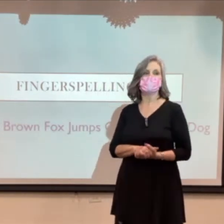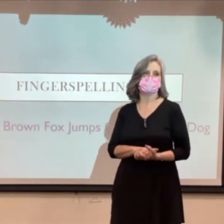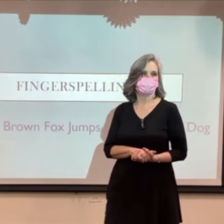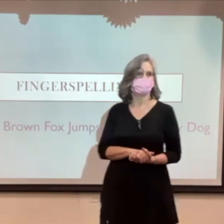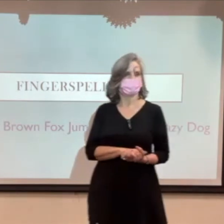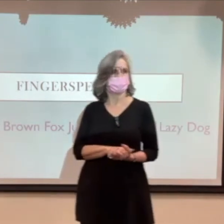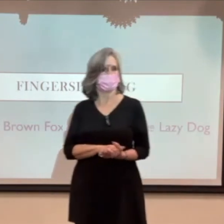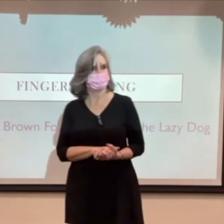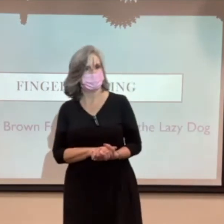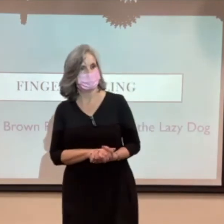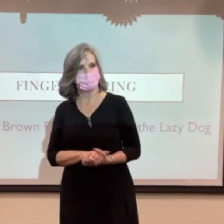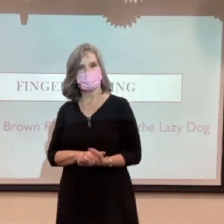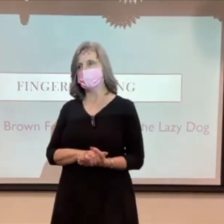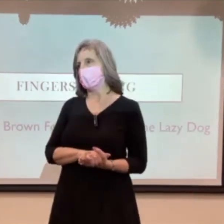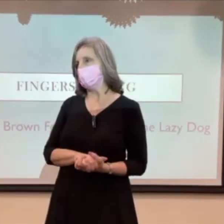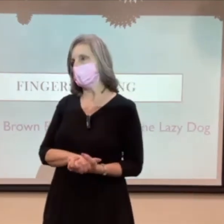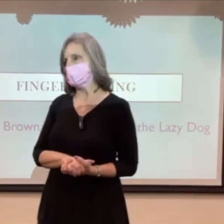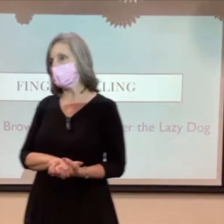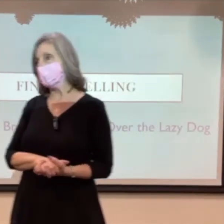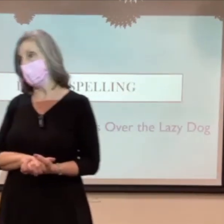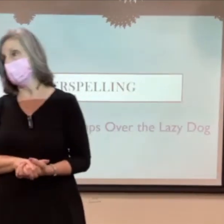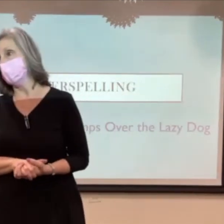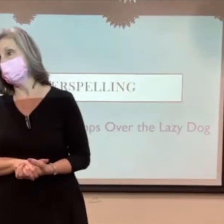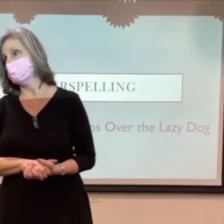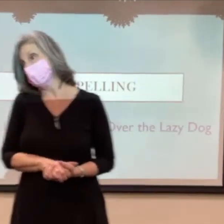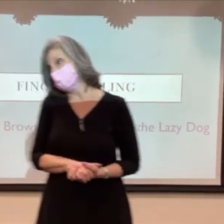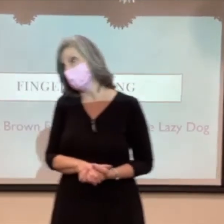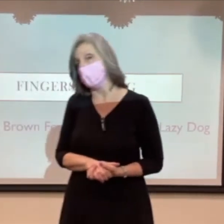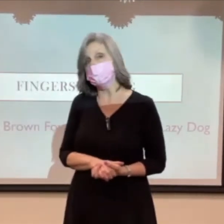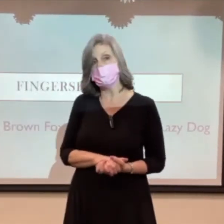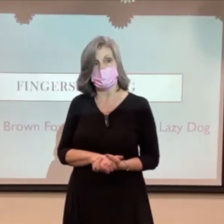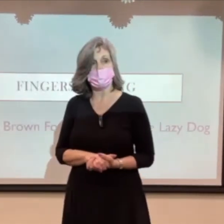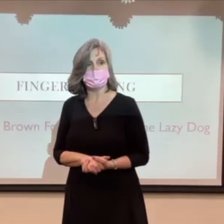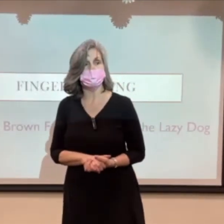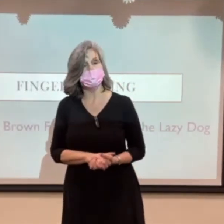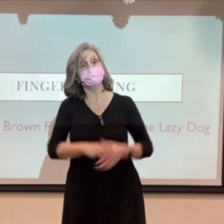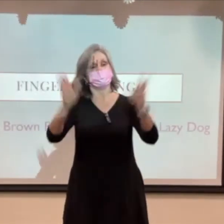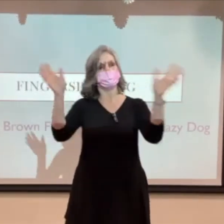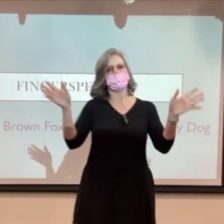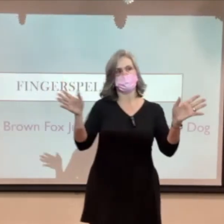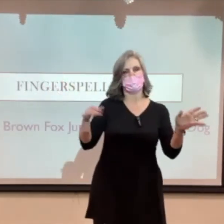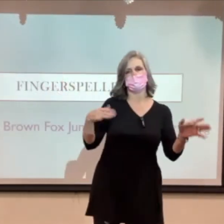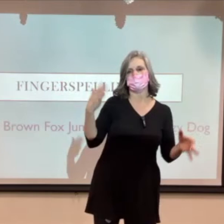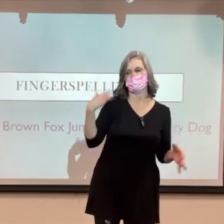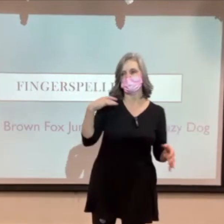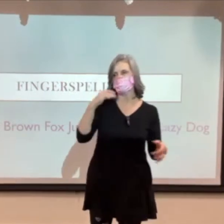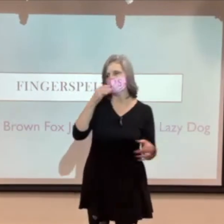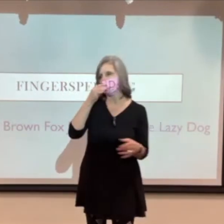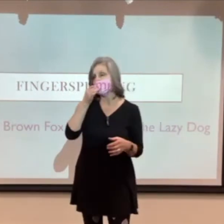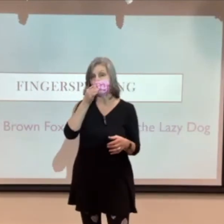the middle finger, right? We commonly see that as a gesture that you would think is universal, but I was just discussing earlier that it's